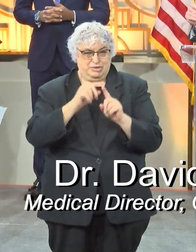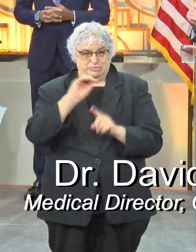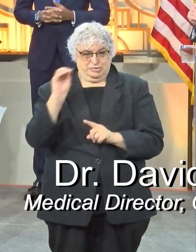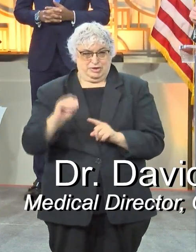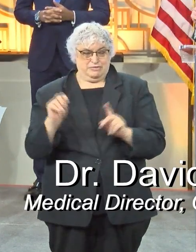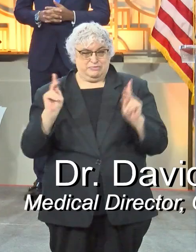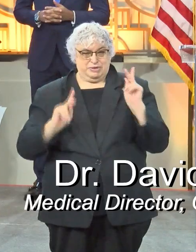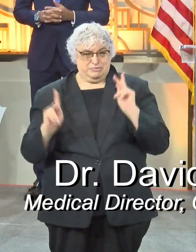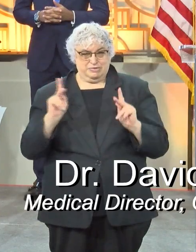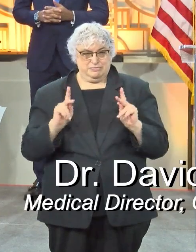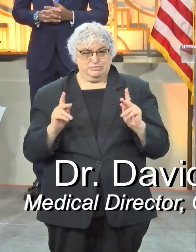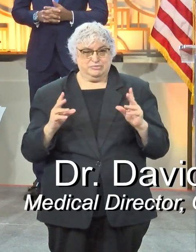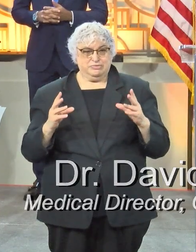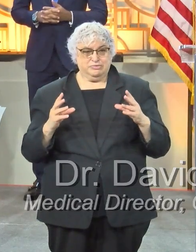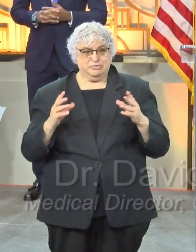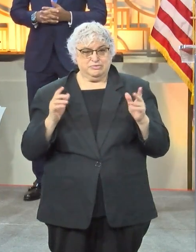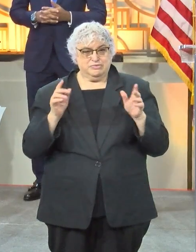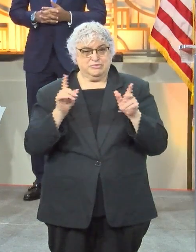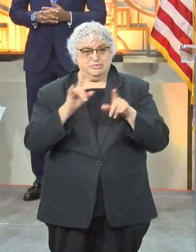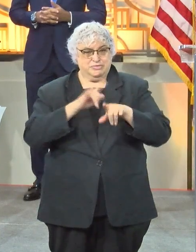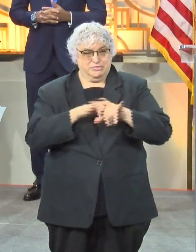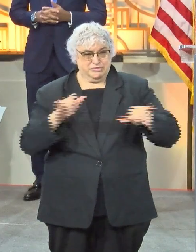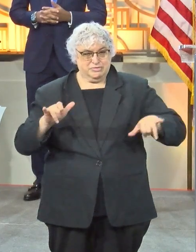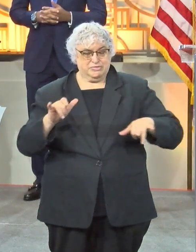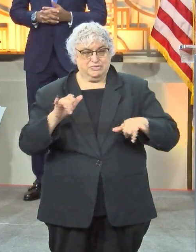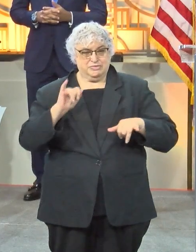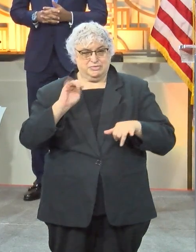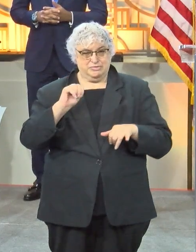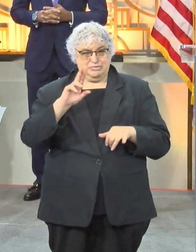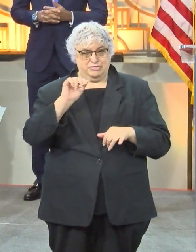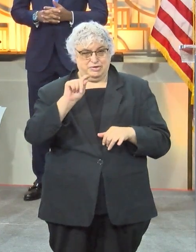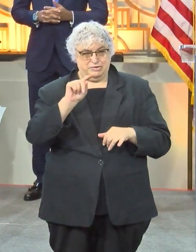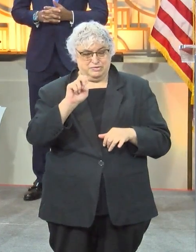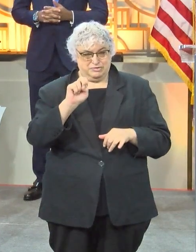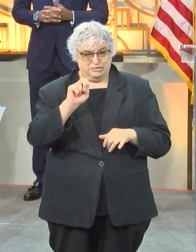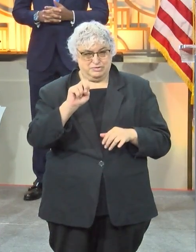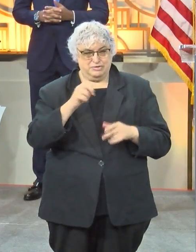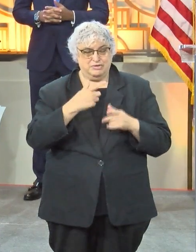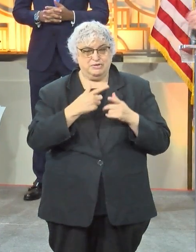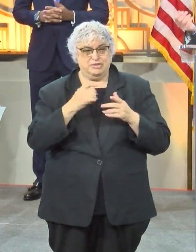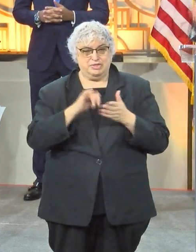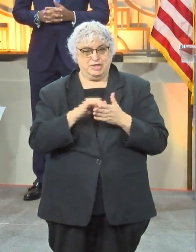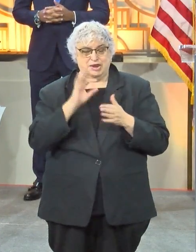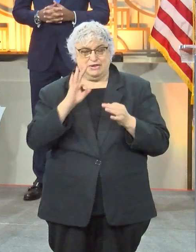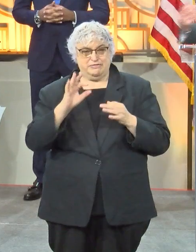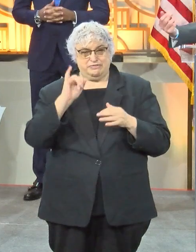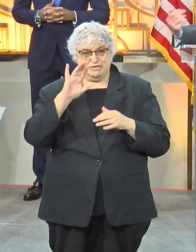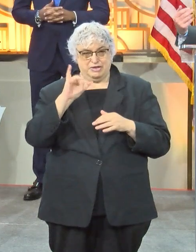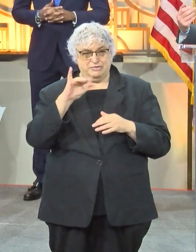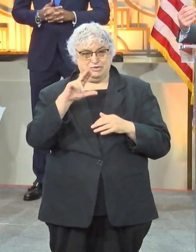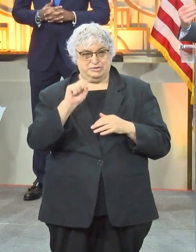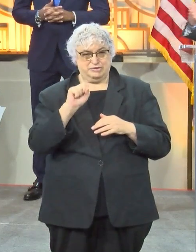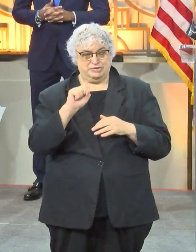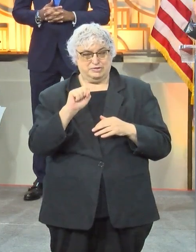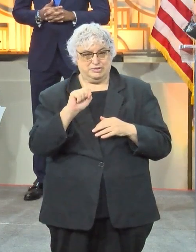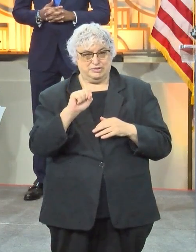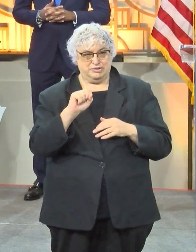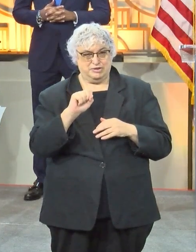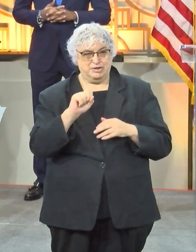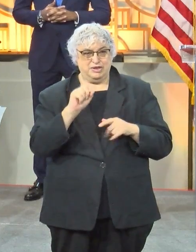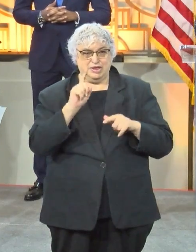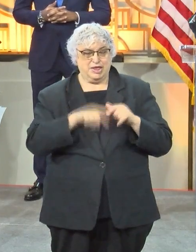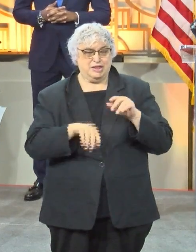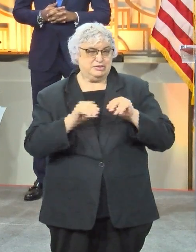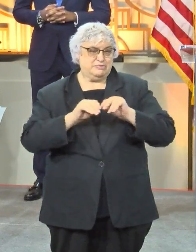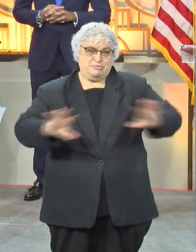of the population to simultaneously be immune from infection, such that if the virus isn't, well, the virus will already be here, but it won't be